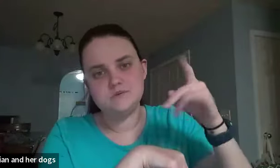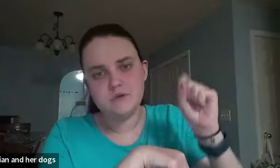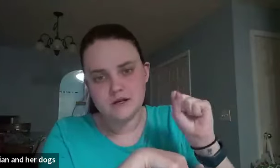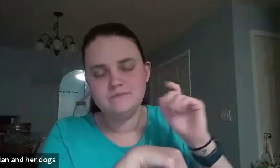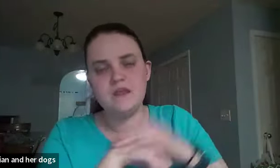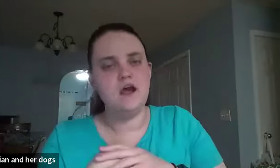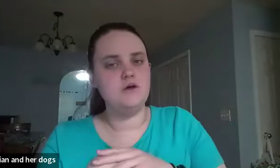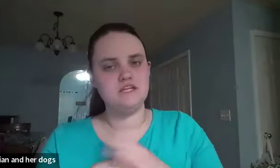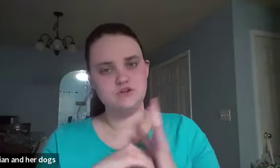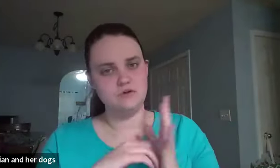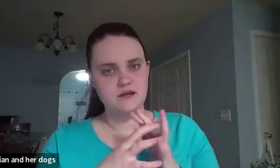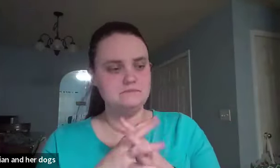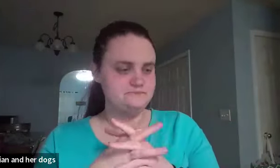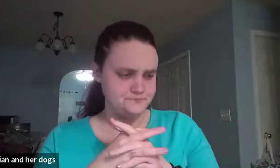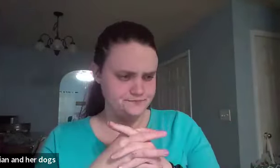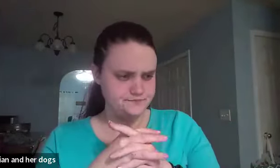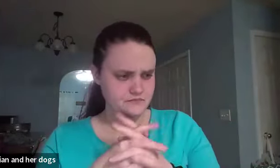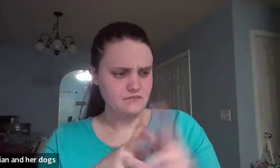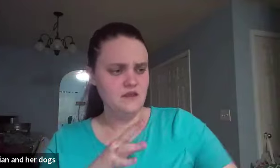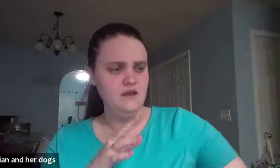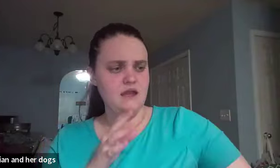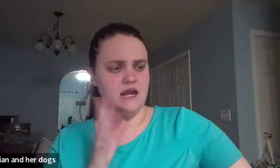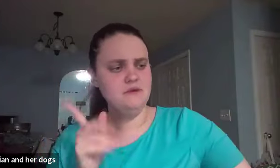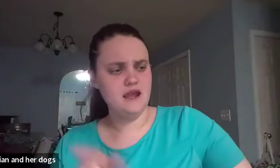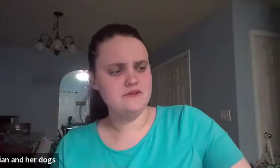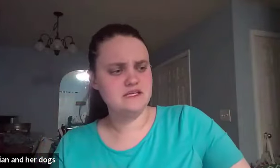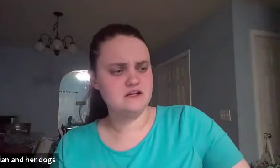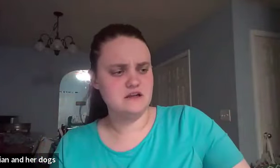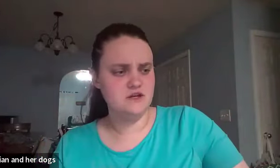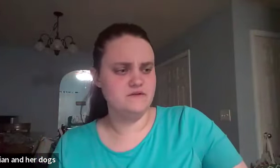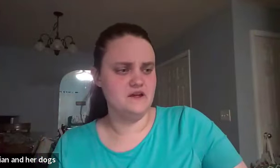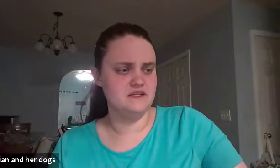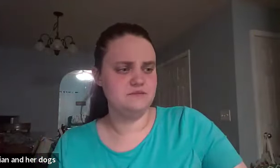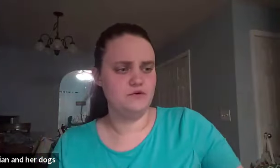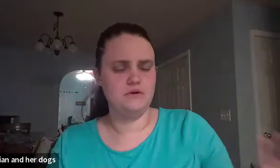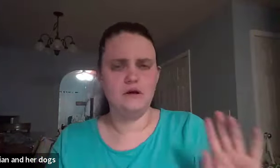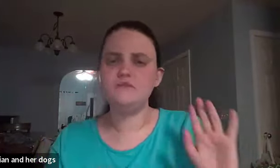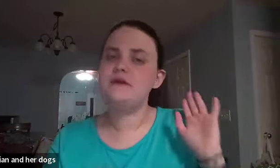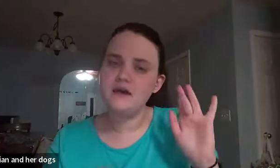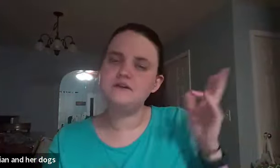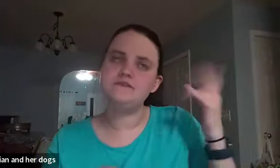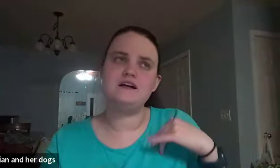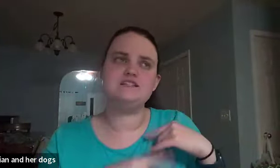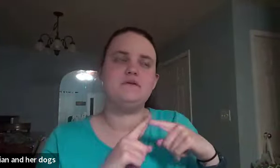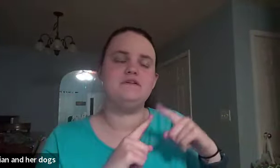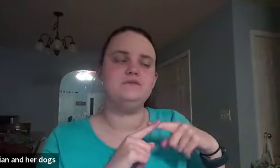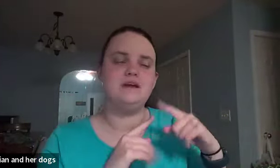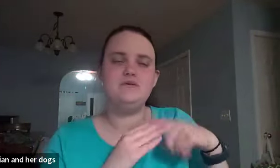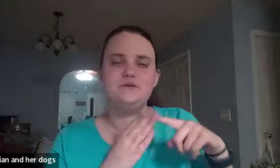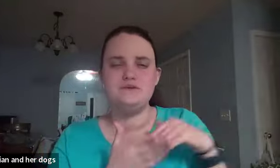chips part. That's totally fine. And I'm going to add this here because I don't think we've done this before. Well, we have in a few classes, but I don't think we do